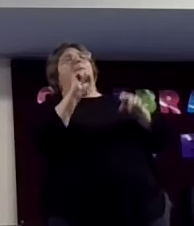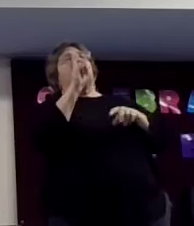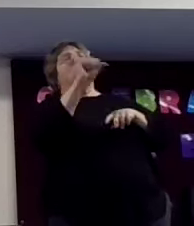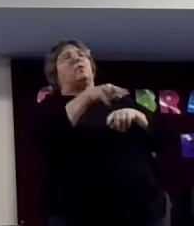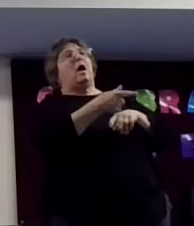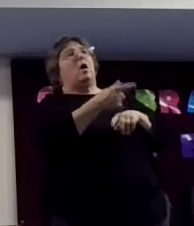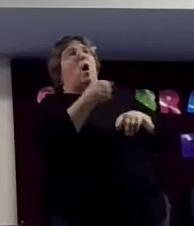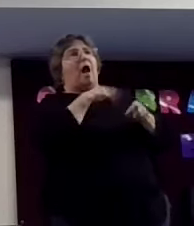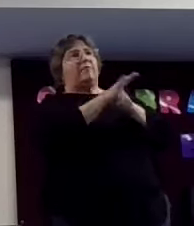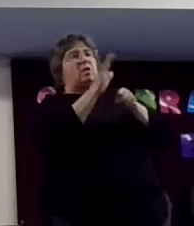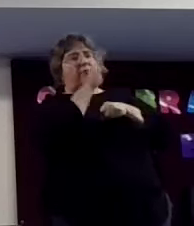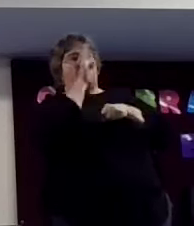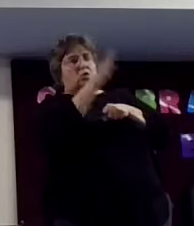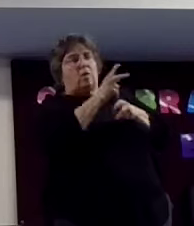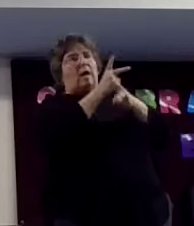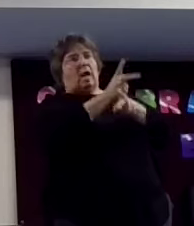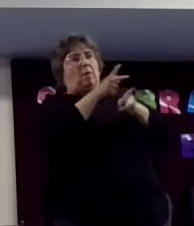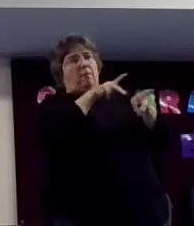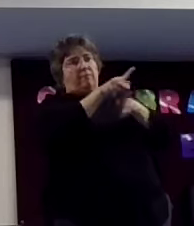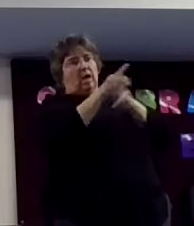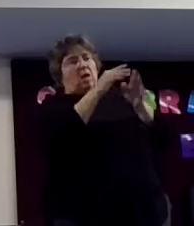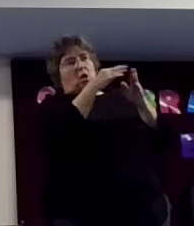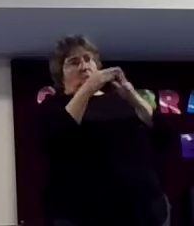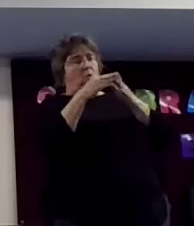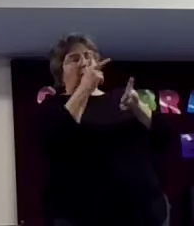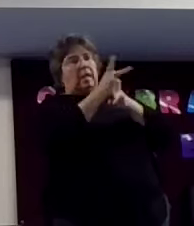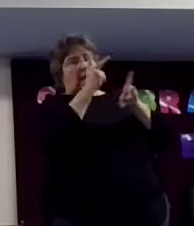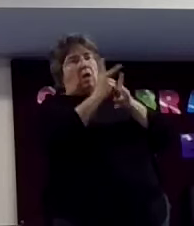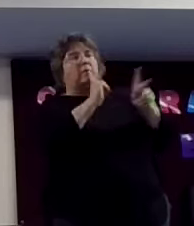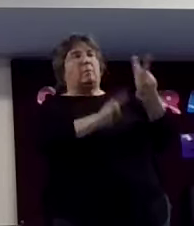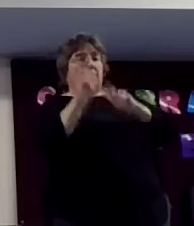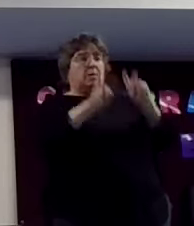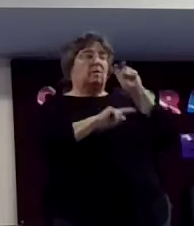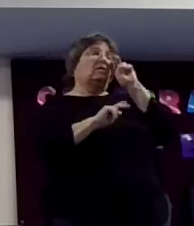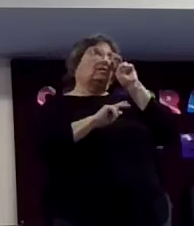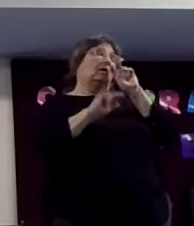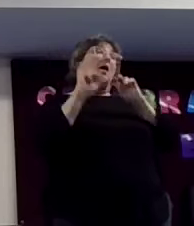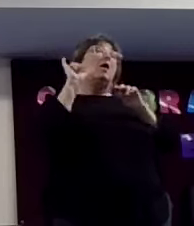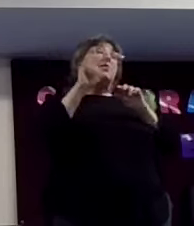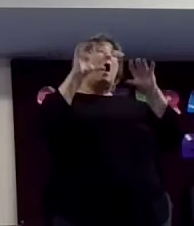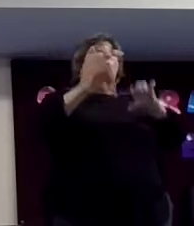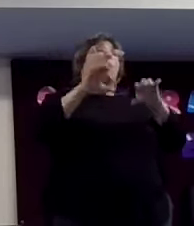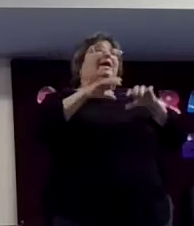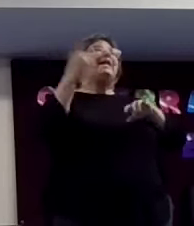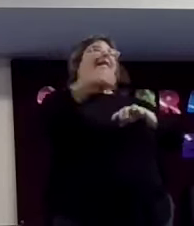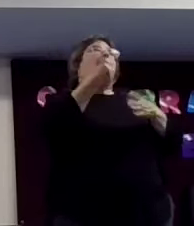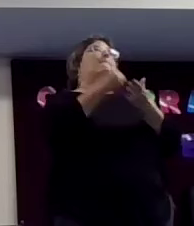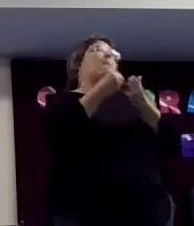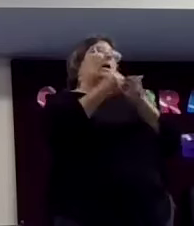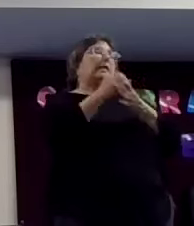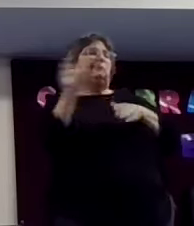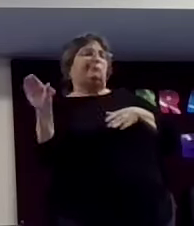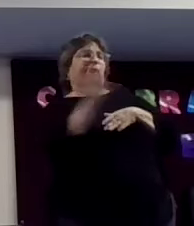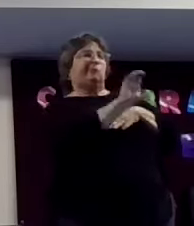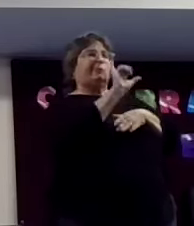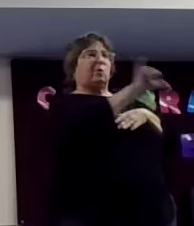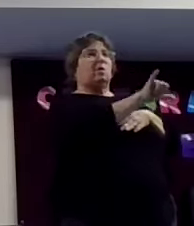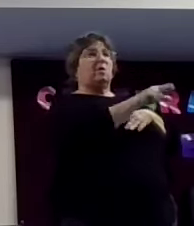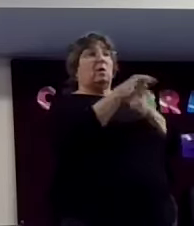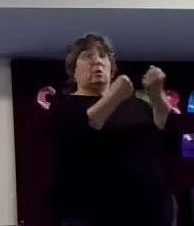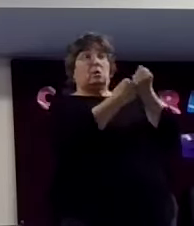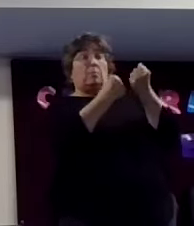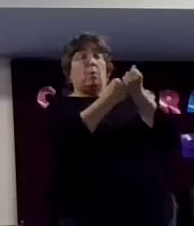that we have enough drug care professionals in the community to take care of people. So that the rainy day money should go to take care of that.